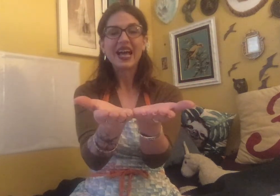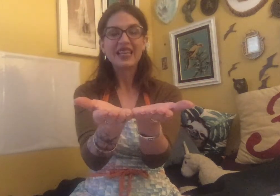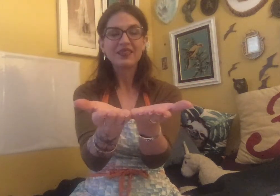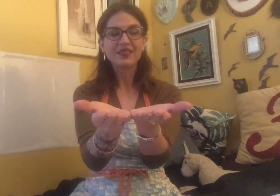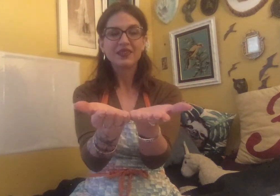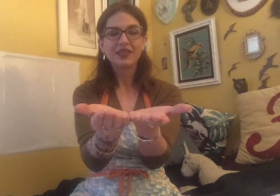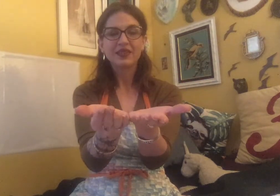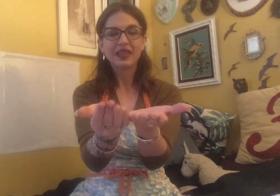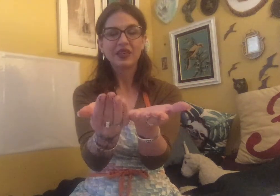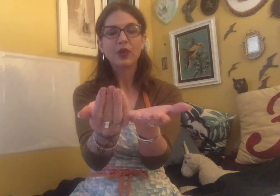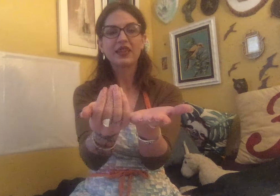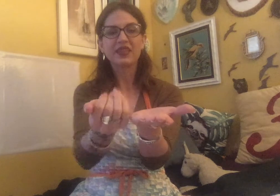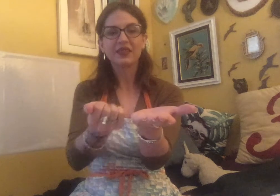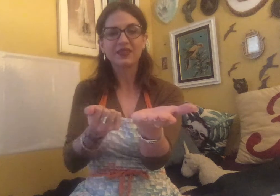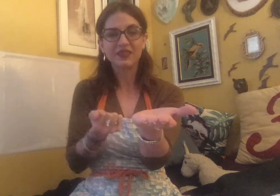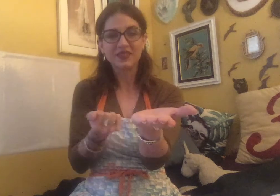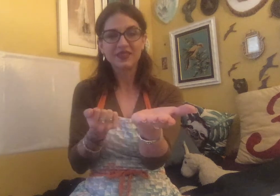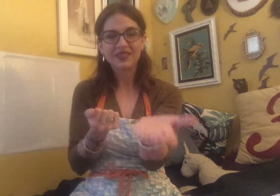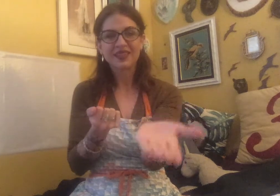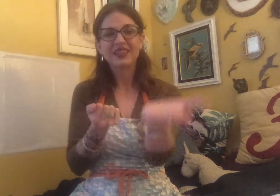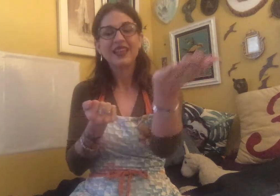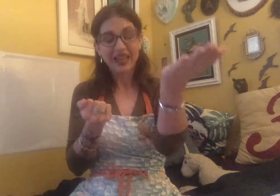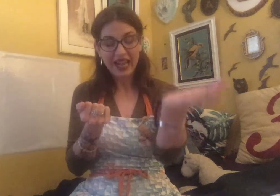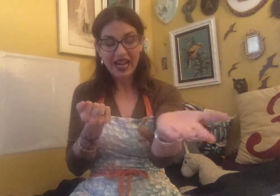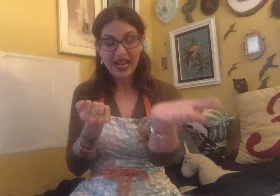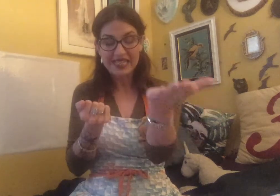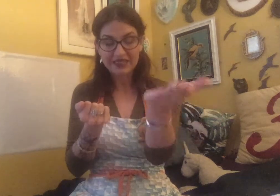Nice. Take away the n. Ice.